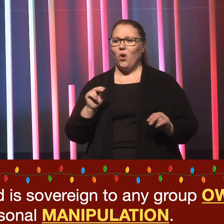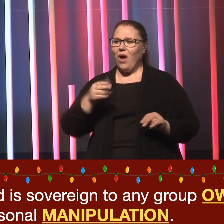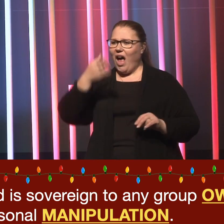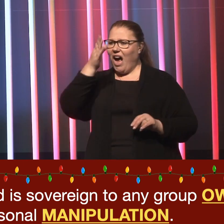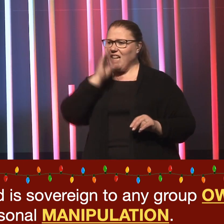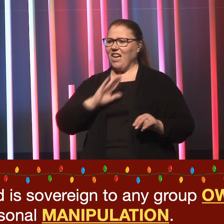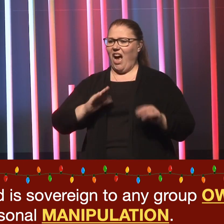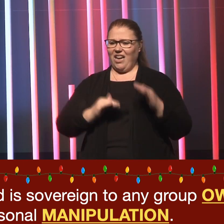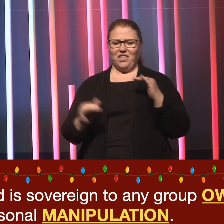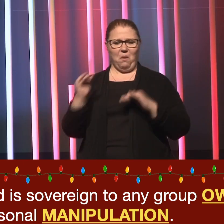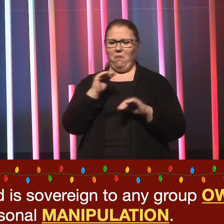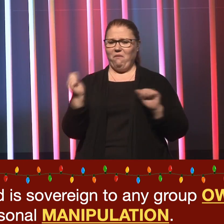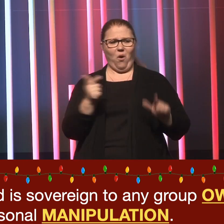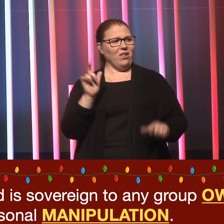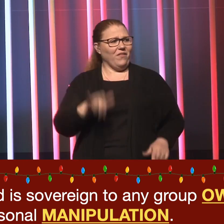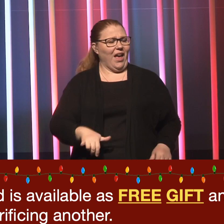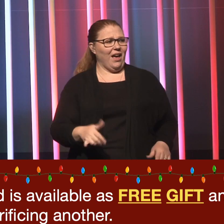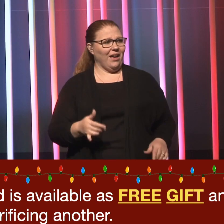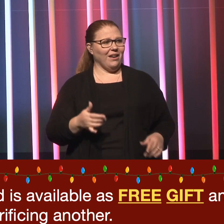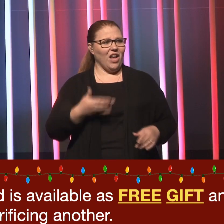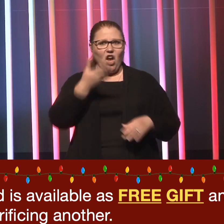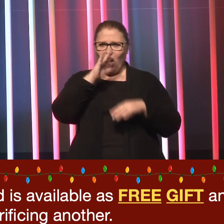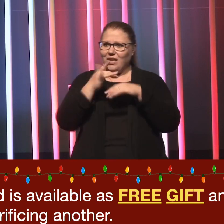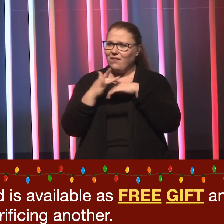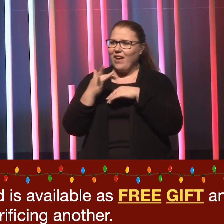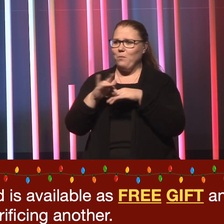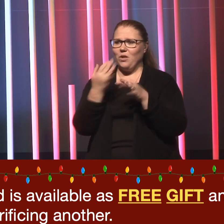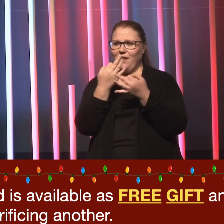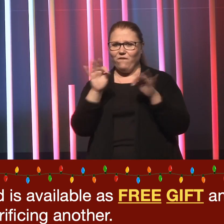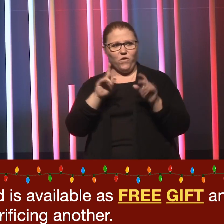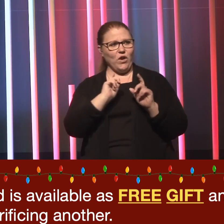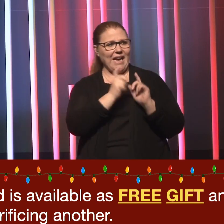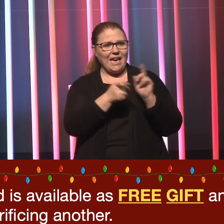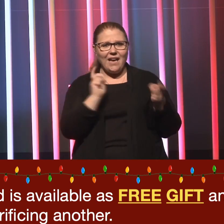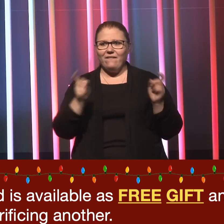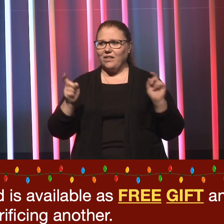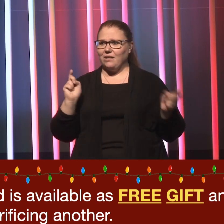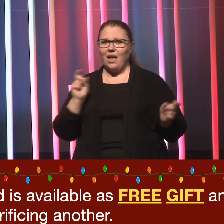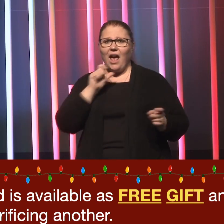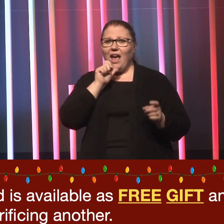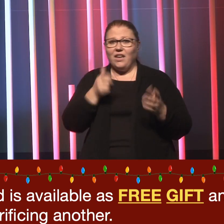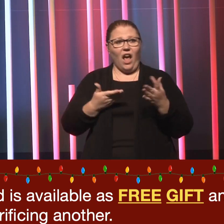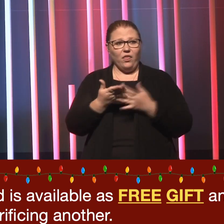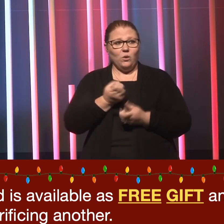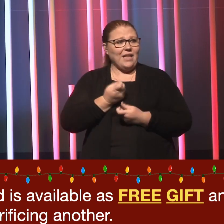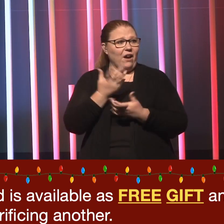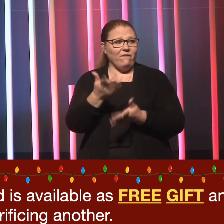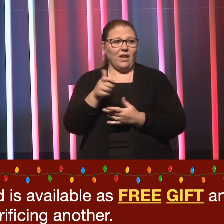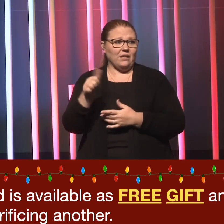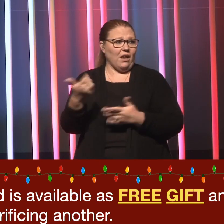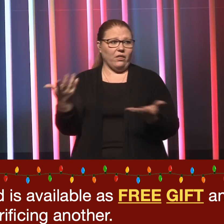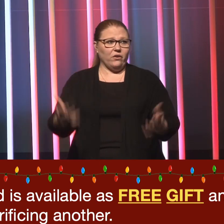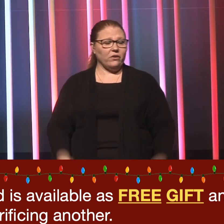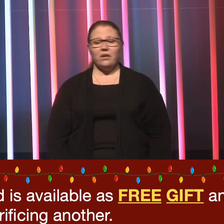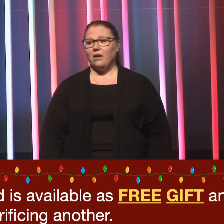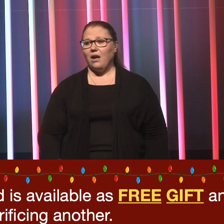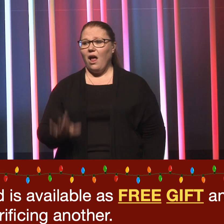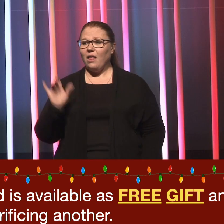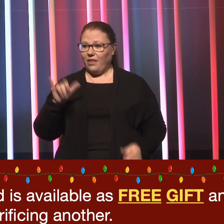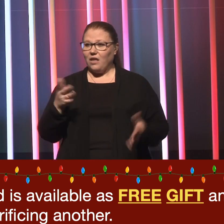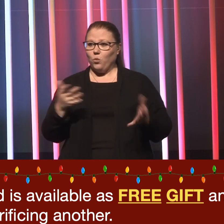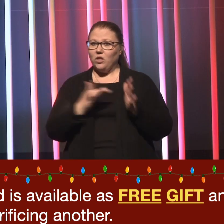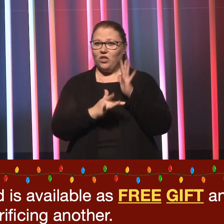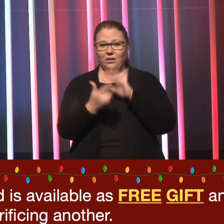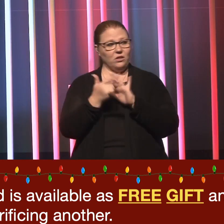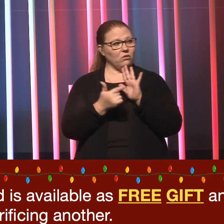that. What we call God is available as a free gift and not through sacrificing another. This is what was revealed in